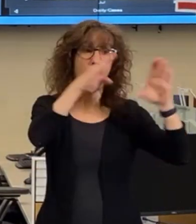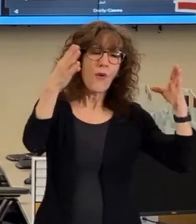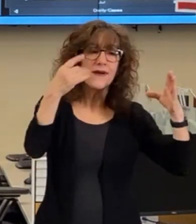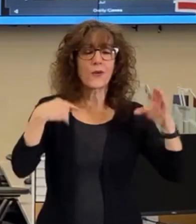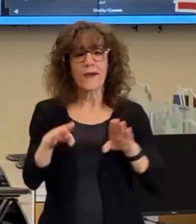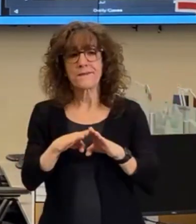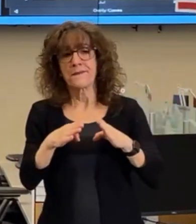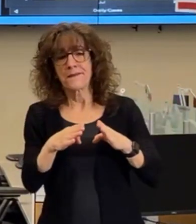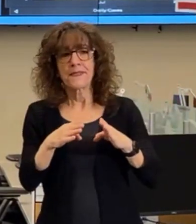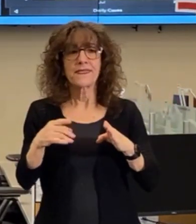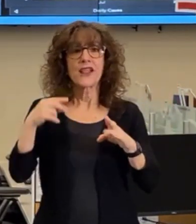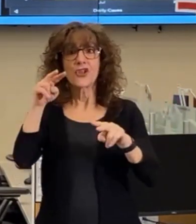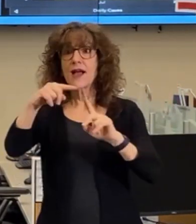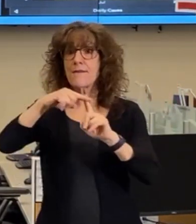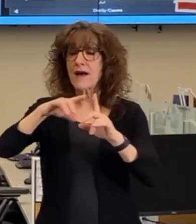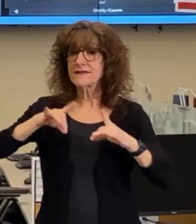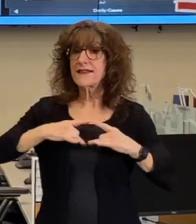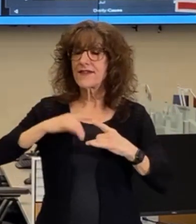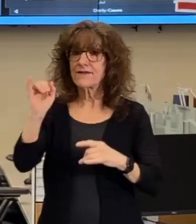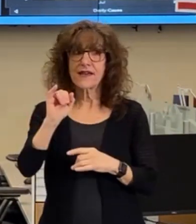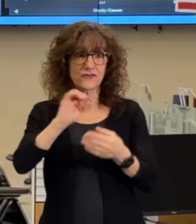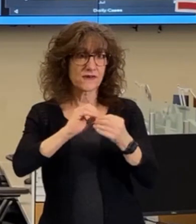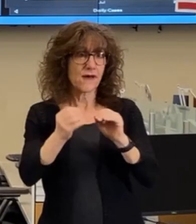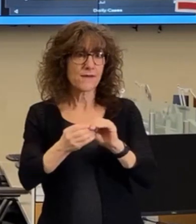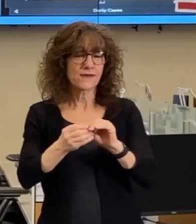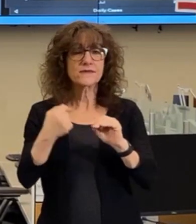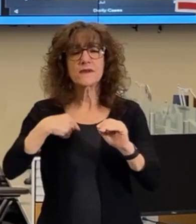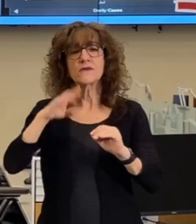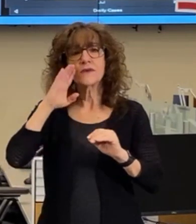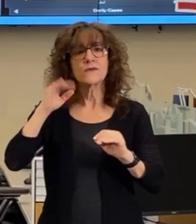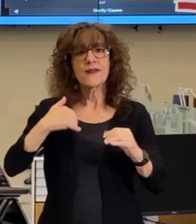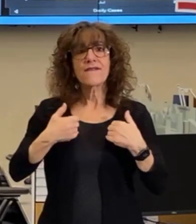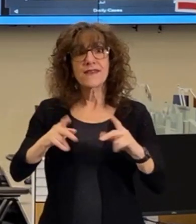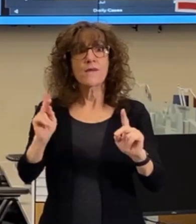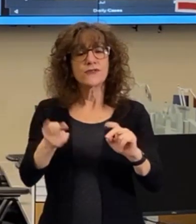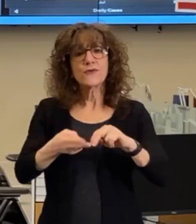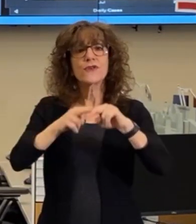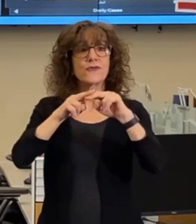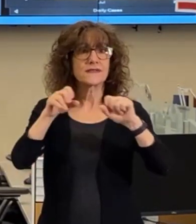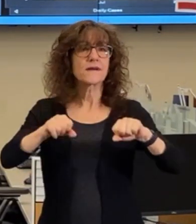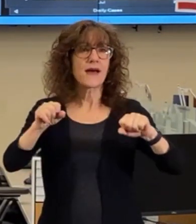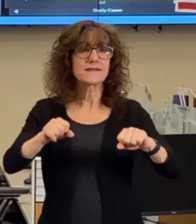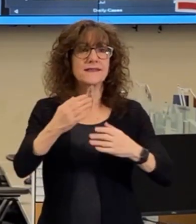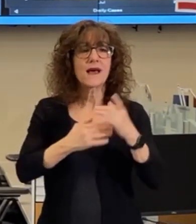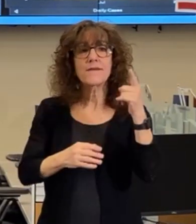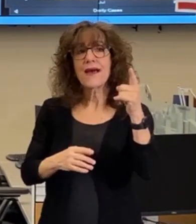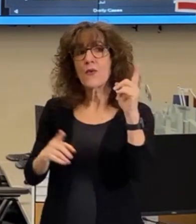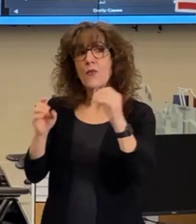in looking at our positivity rates and infection rates and those things, that we would have the opportunity to increase capacity some.